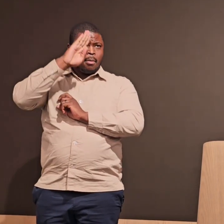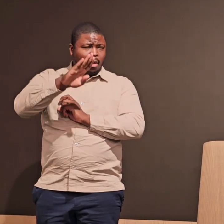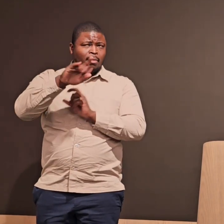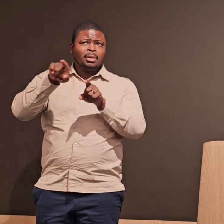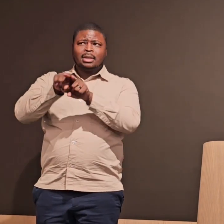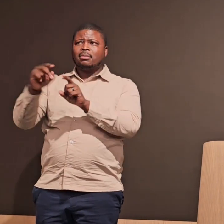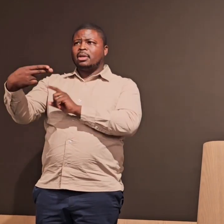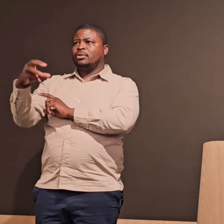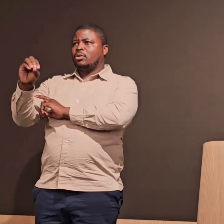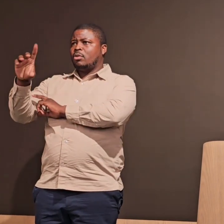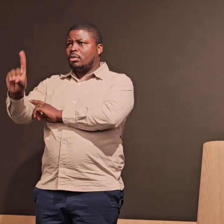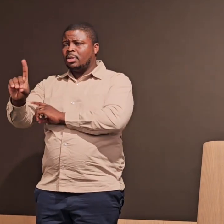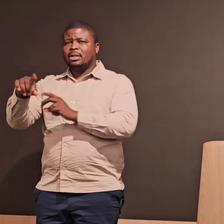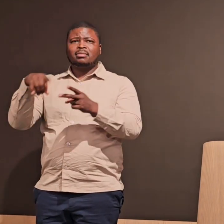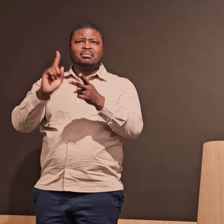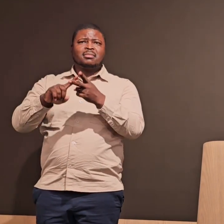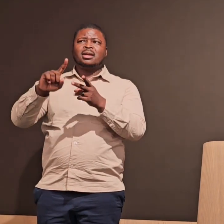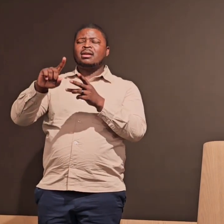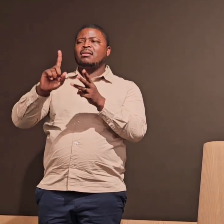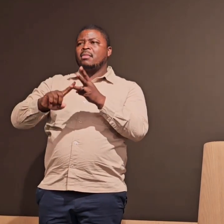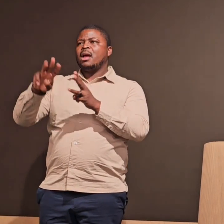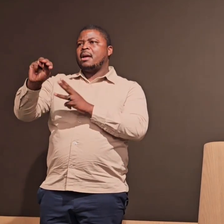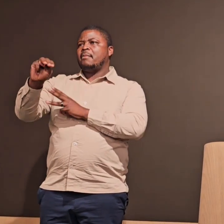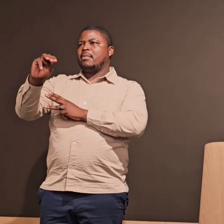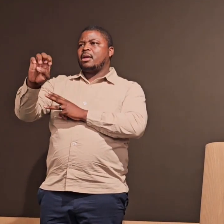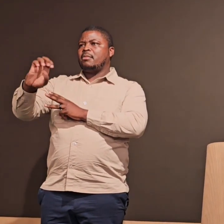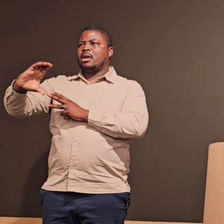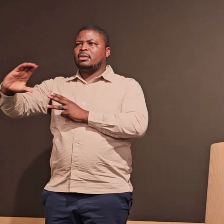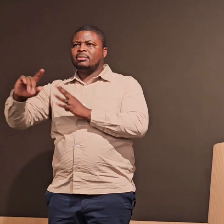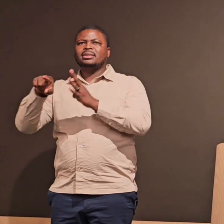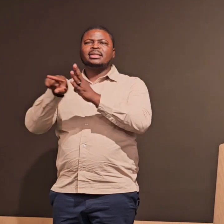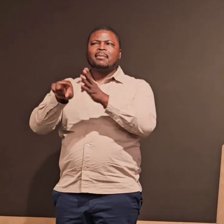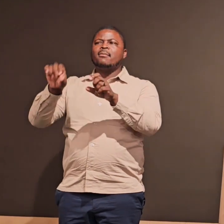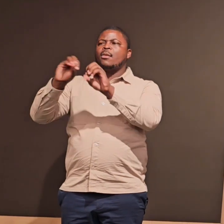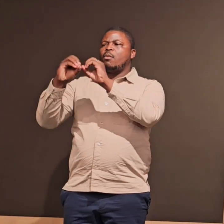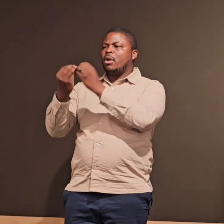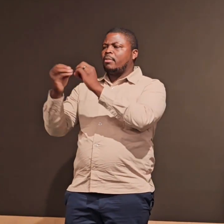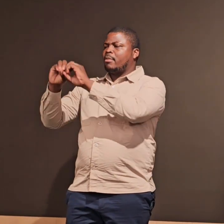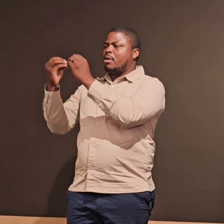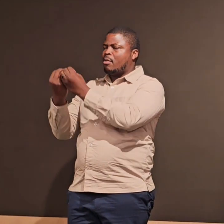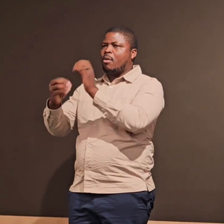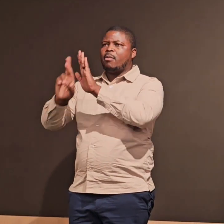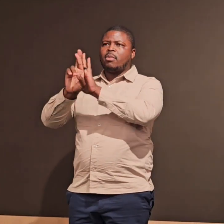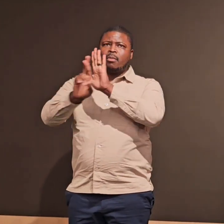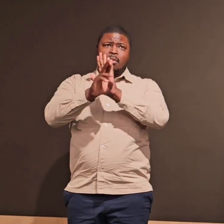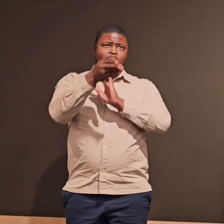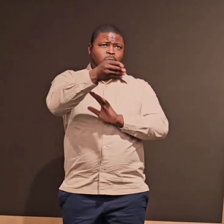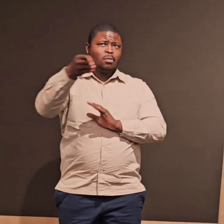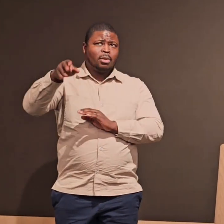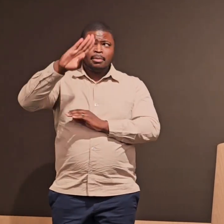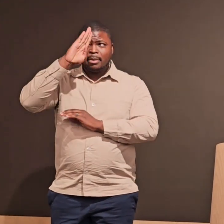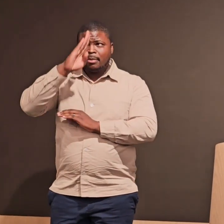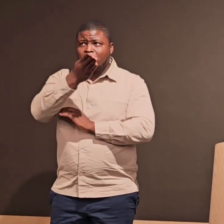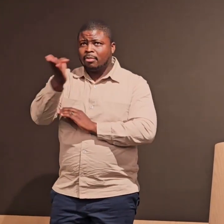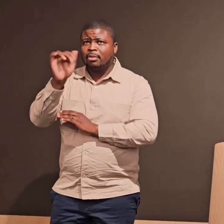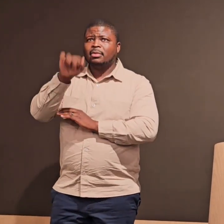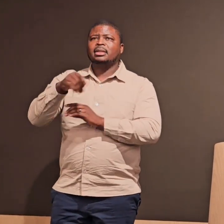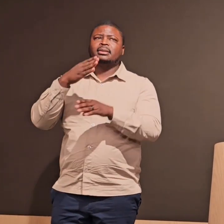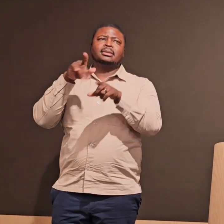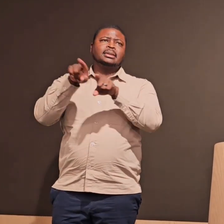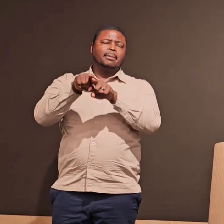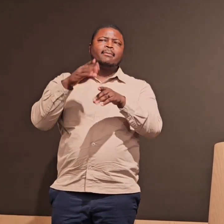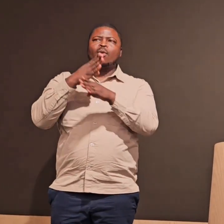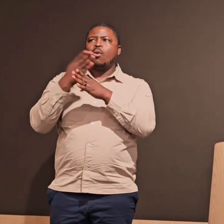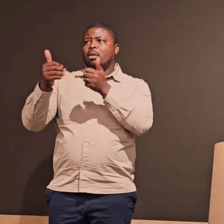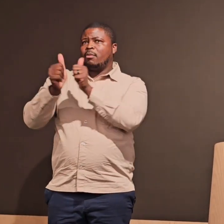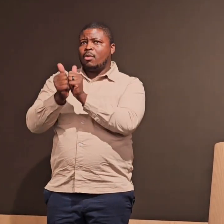HODs and DGs that are present here, and the representatives thereof, and ladies and gentlemen and colleagues that are present, good